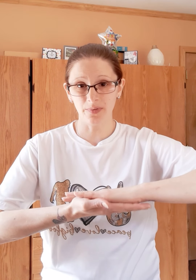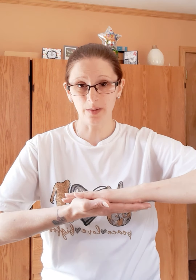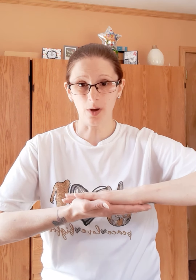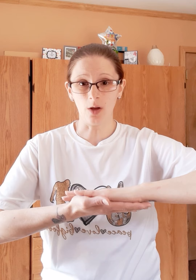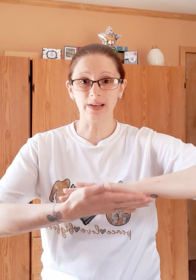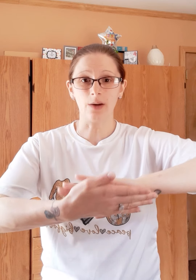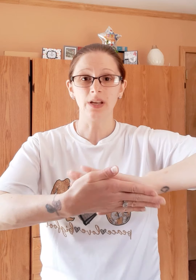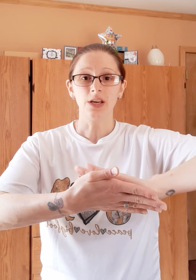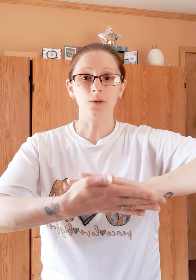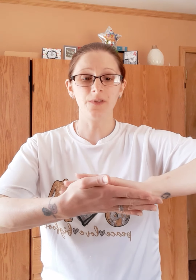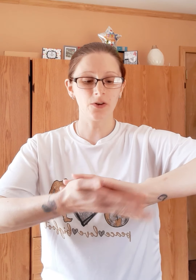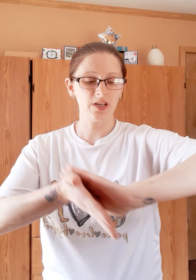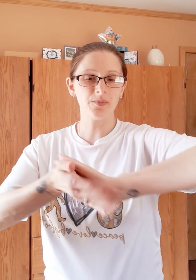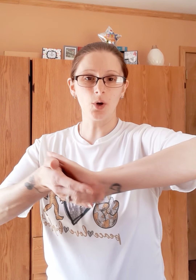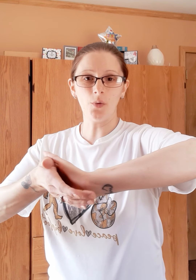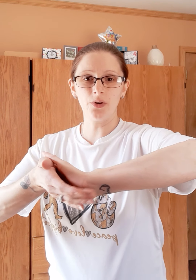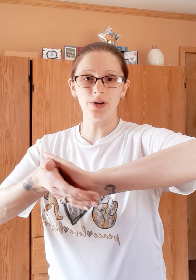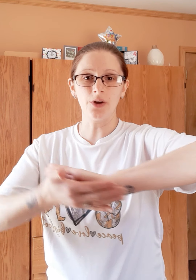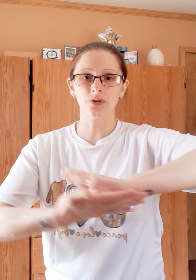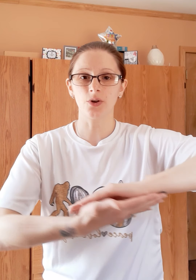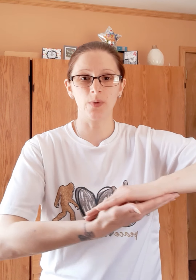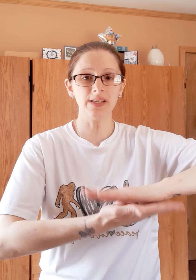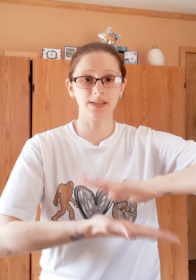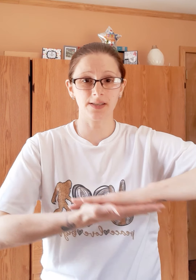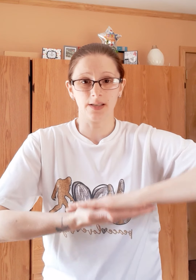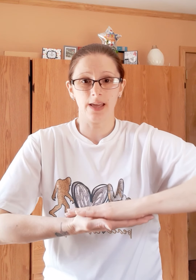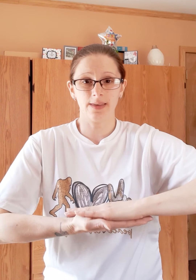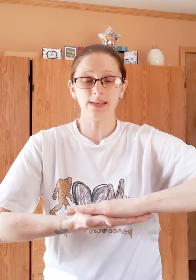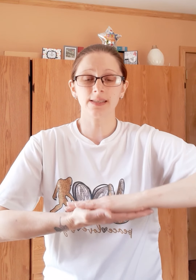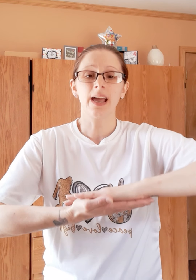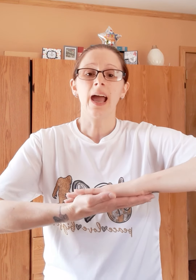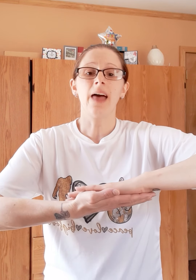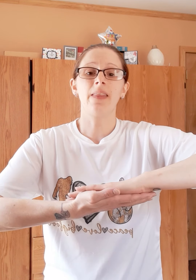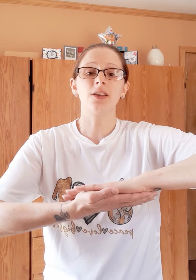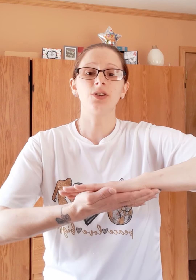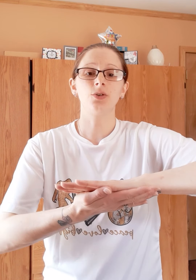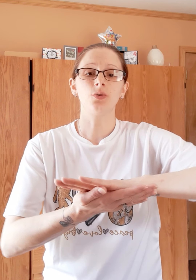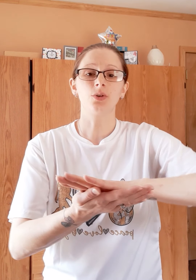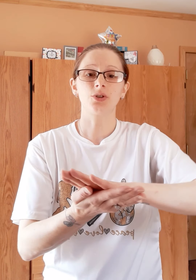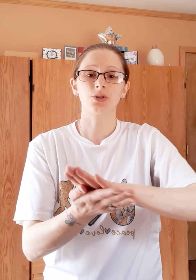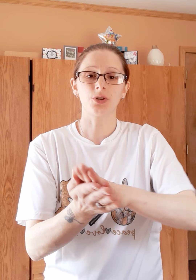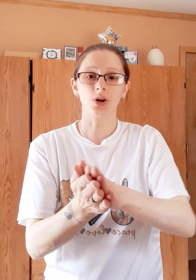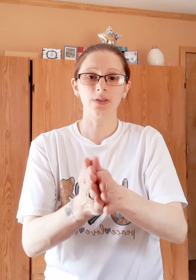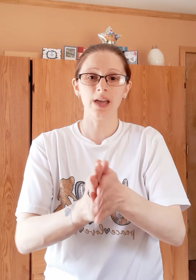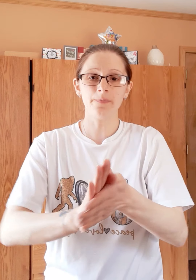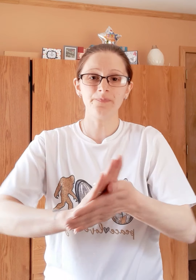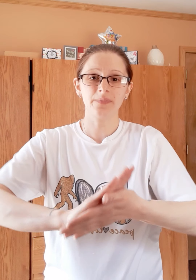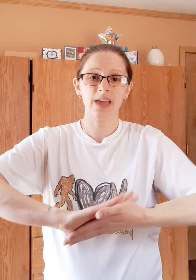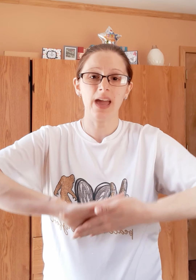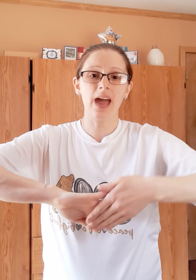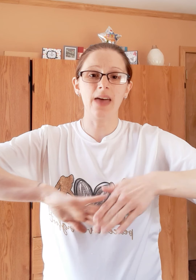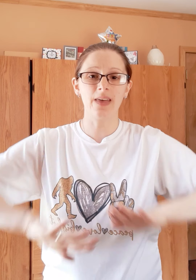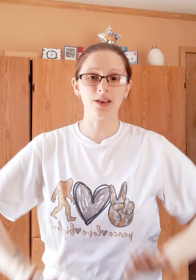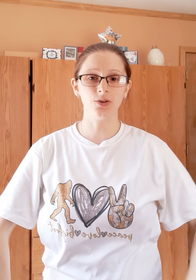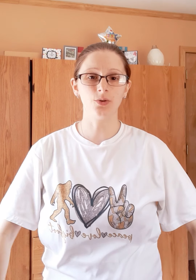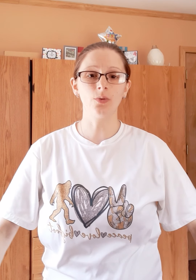it, palm down. Your fingertips are over and under your wrists like this, and then you turn them, and then you go